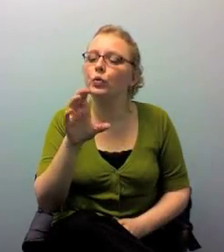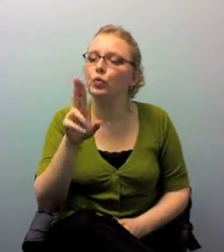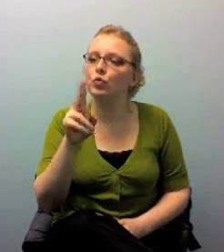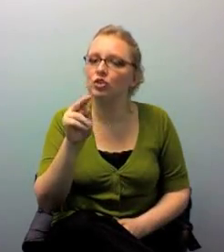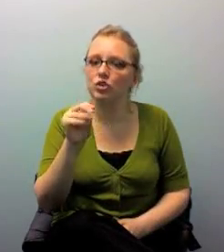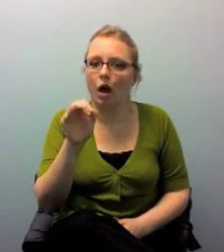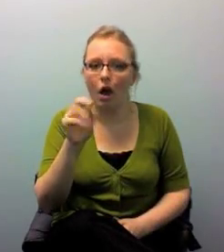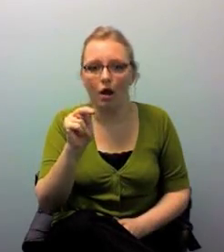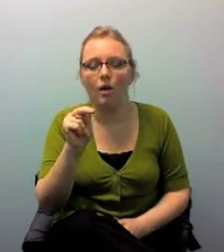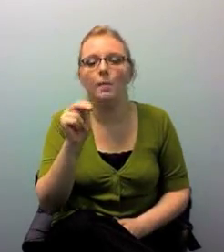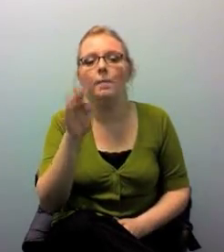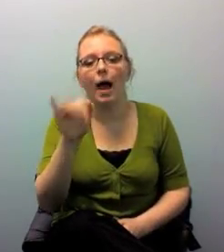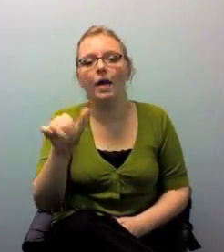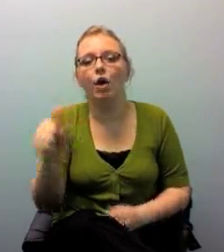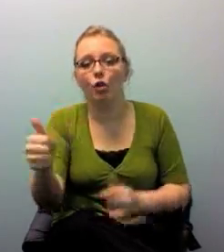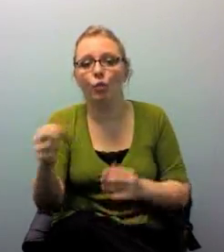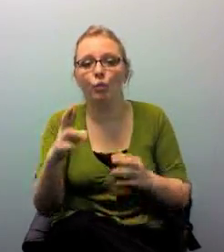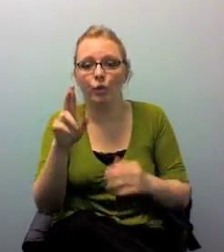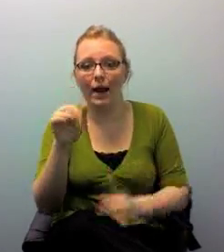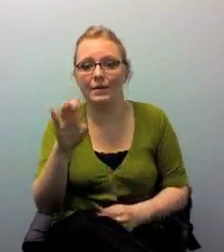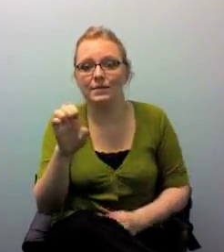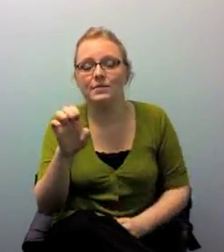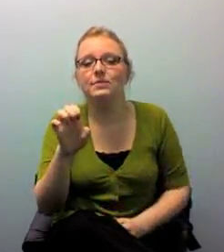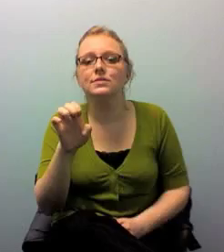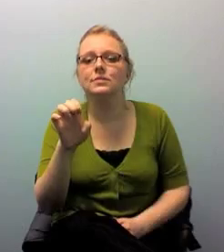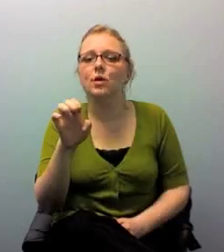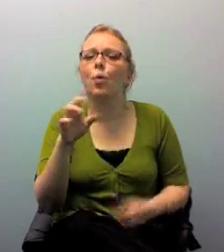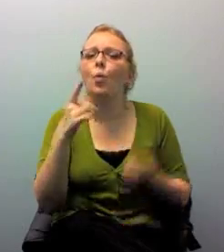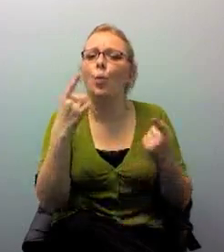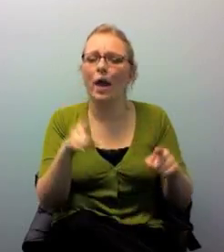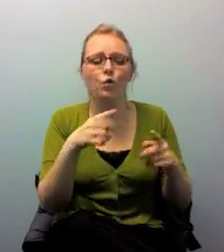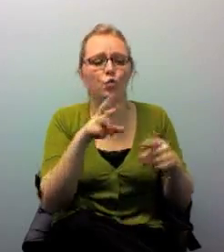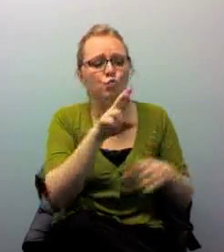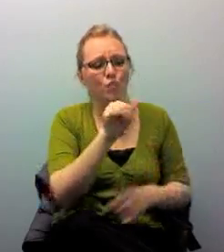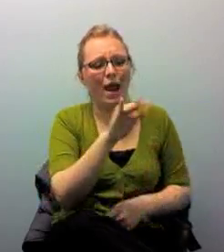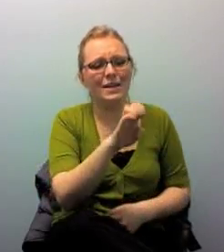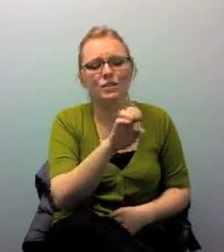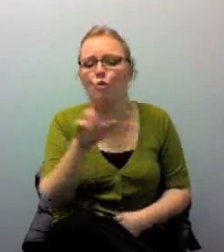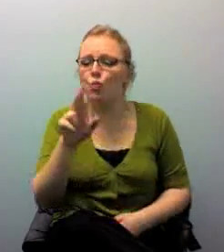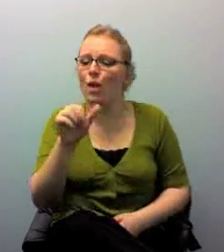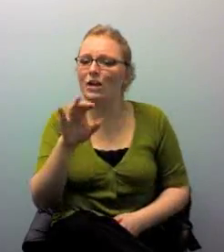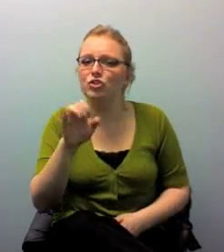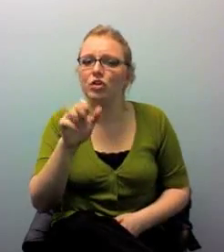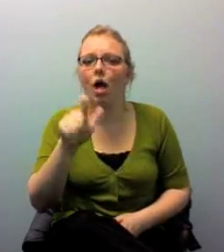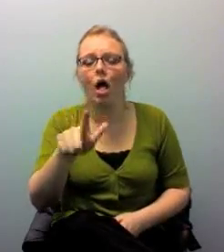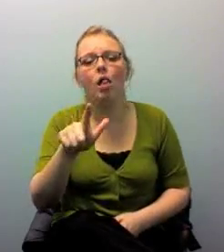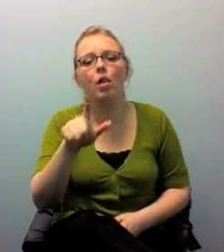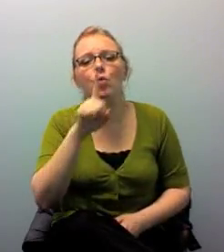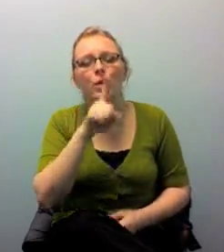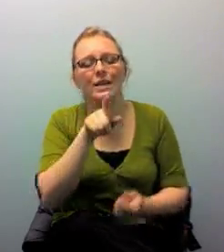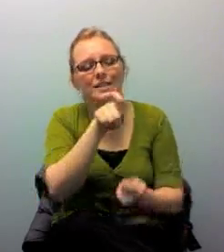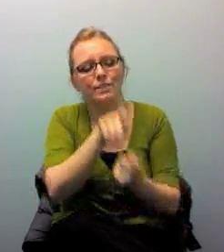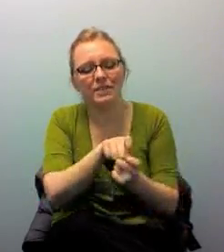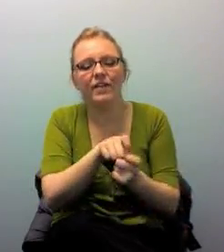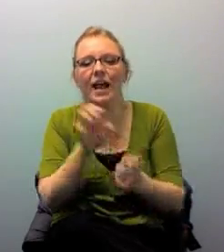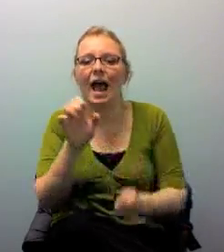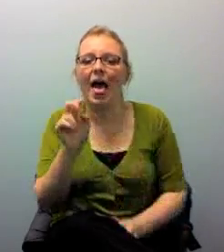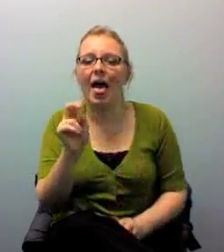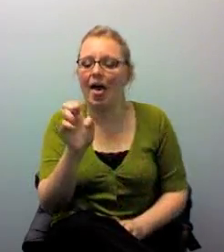race. Now, the terms race and racial pertain to characteristics of a particular ethnic group.